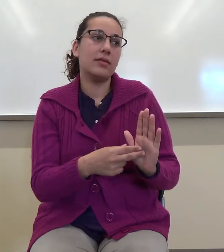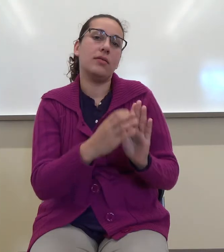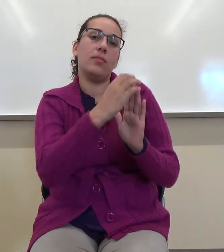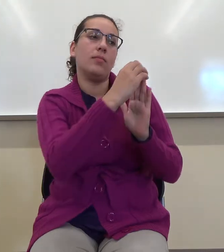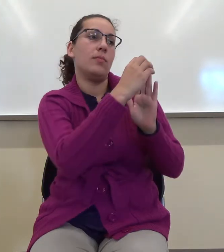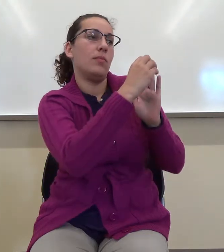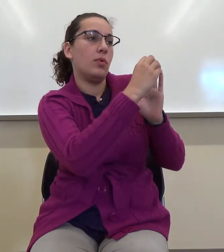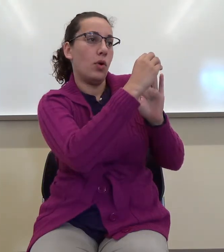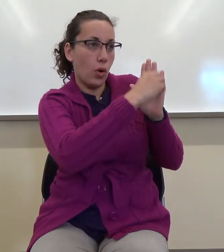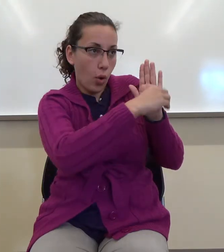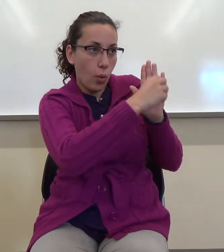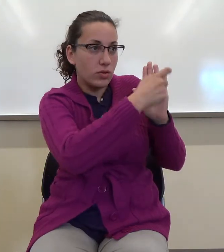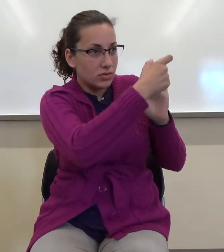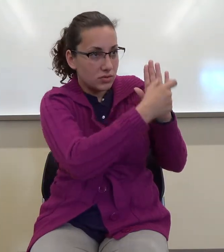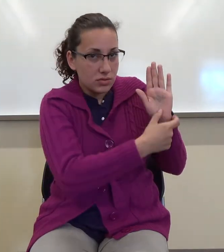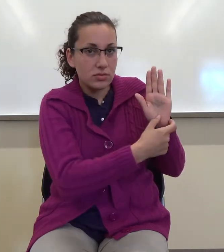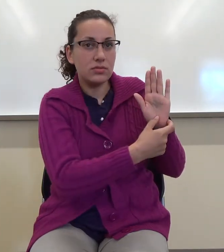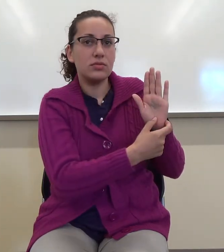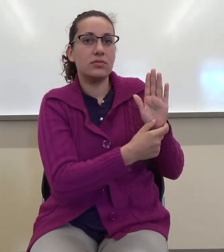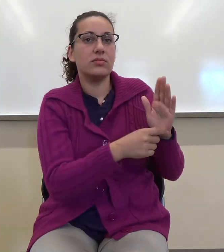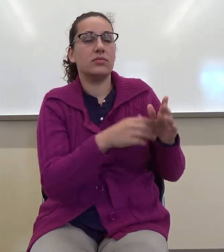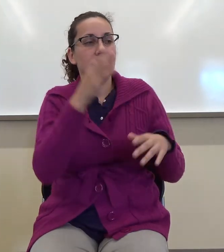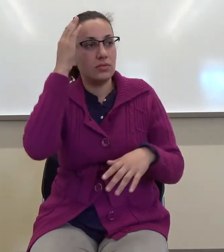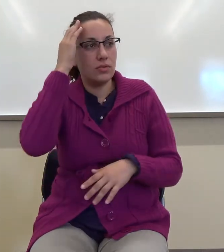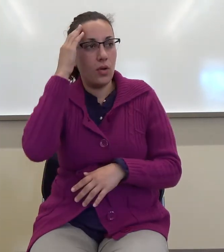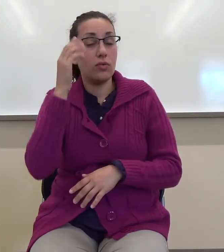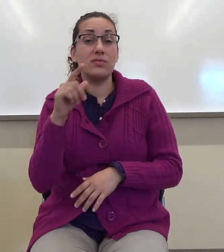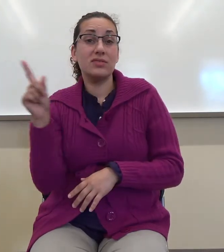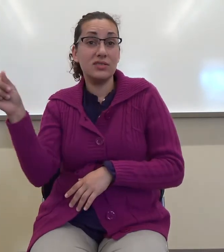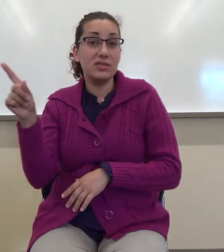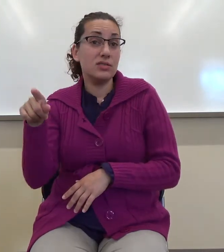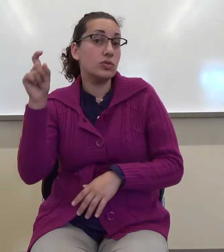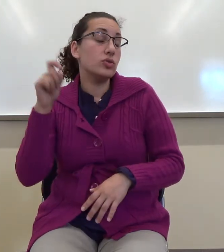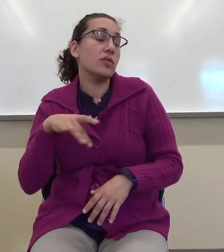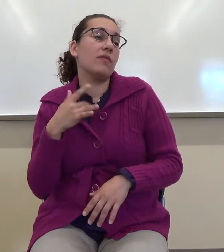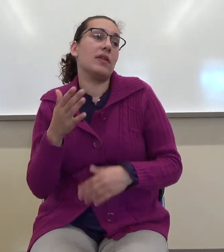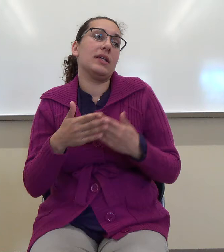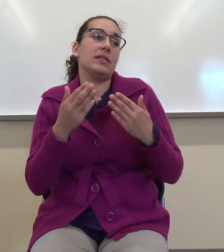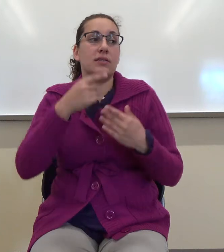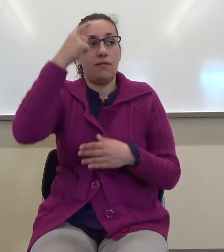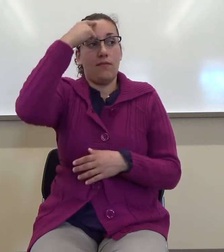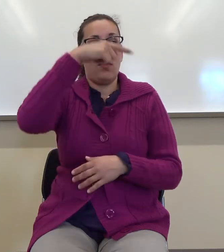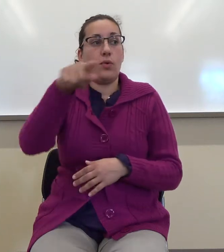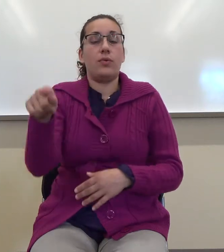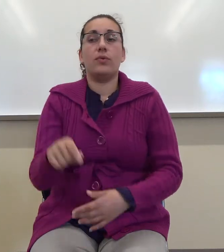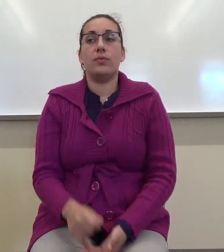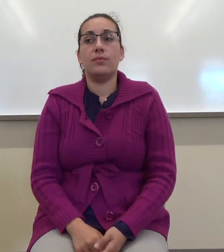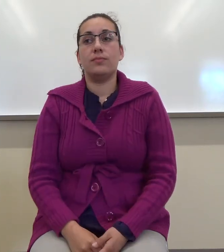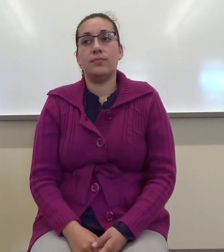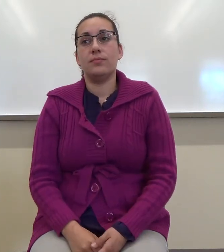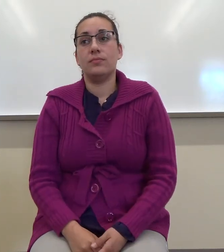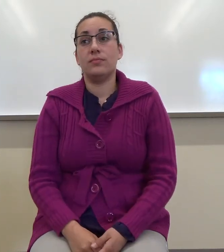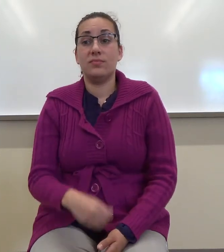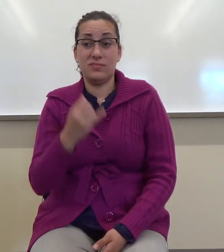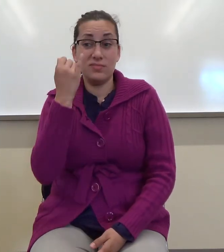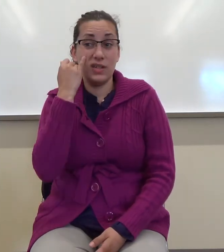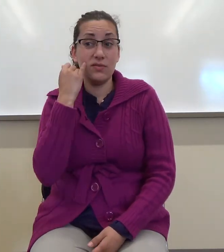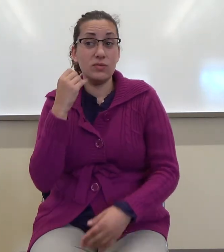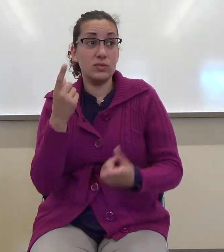easy. Because if you have been doing all this stuff and continue to do it, the answer is going